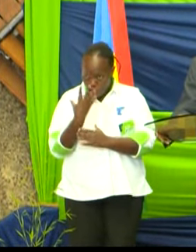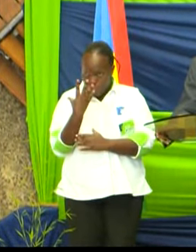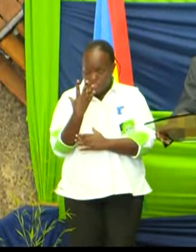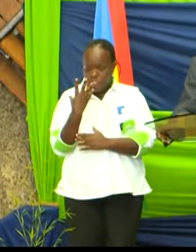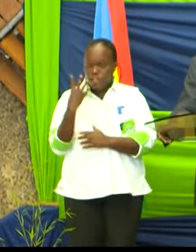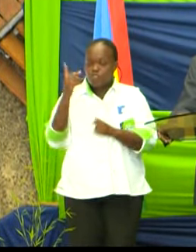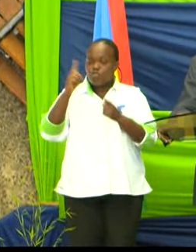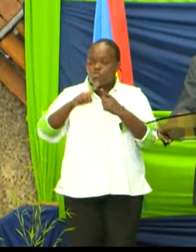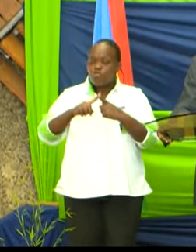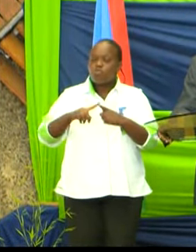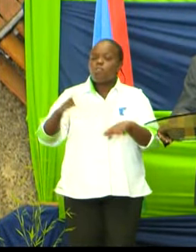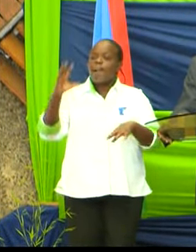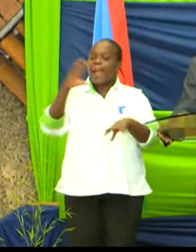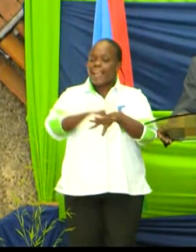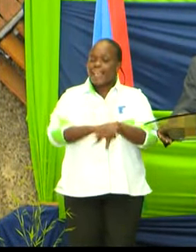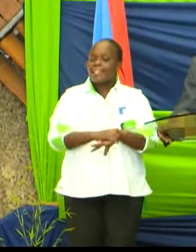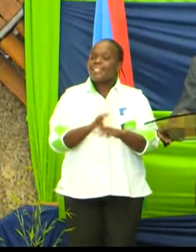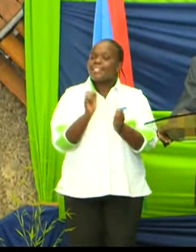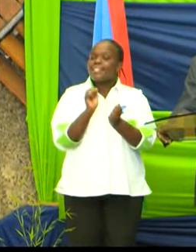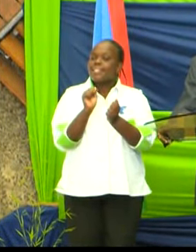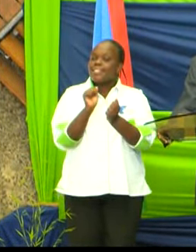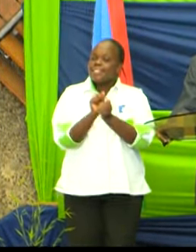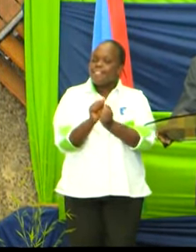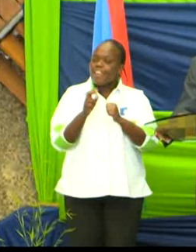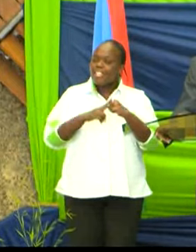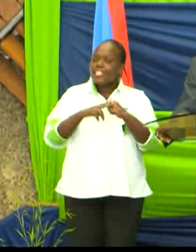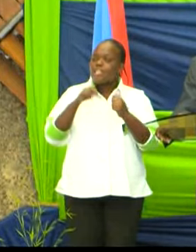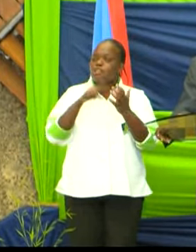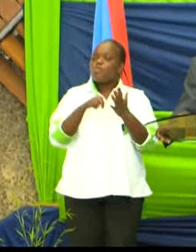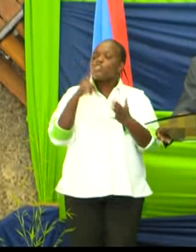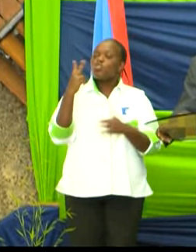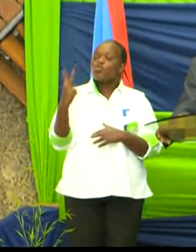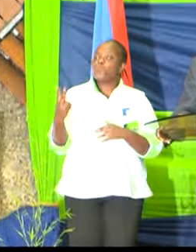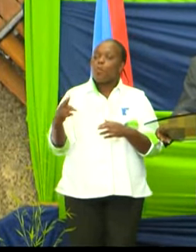to attain 17.2 billion